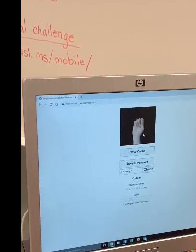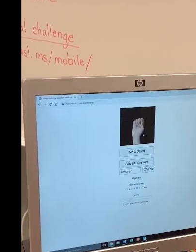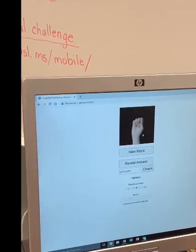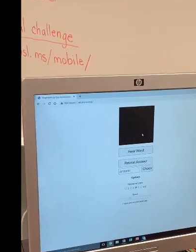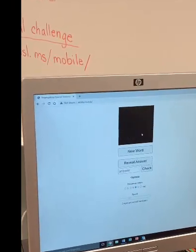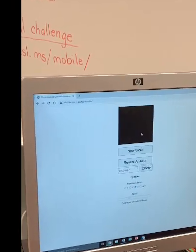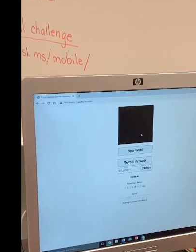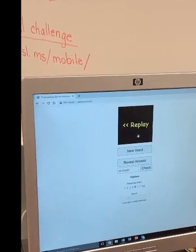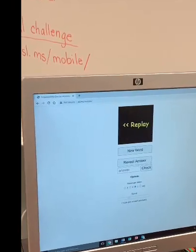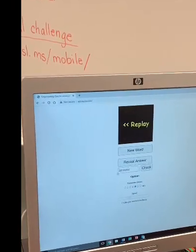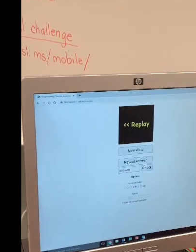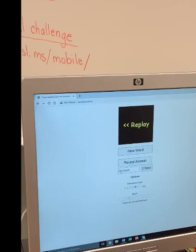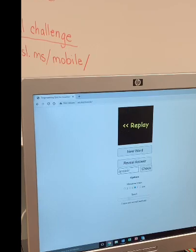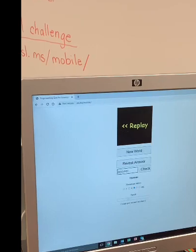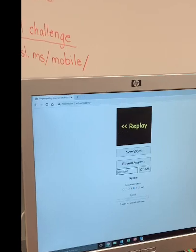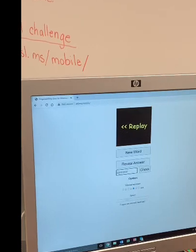D-R-I-V-E. Now I put it in.